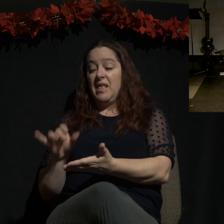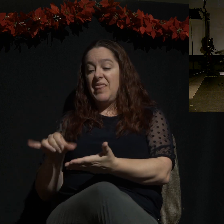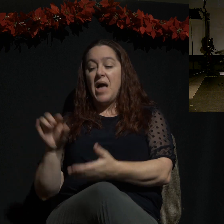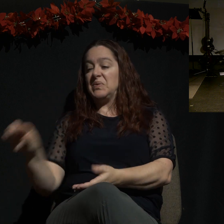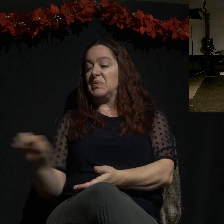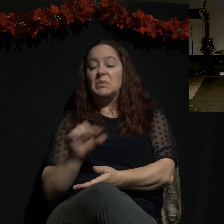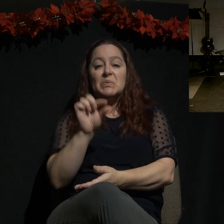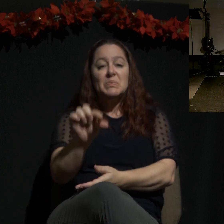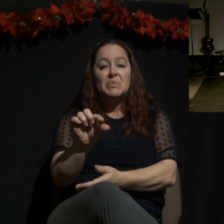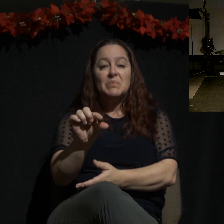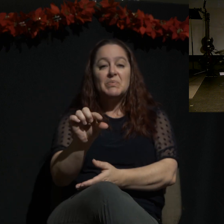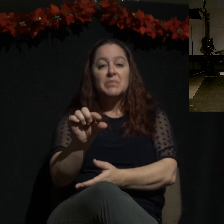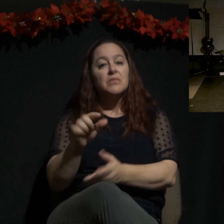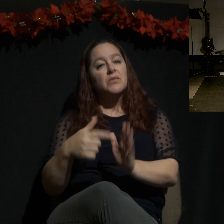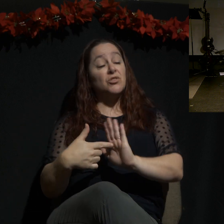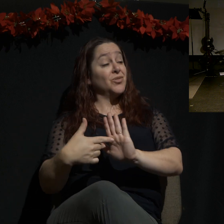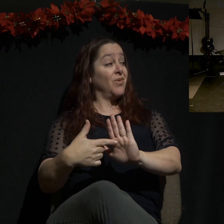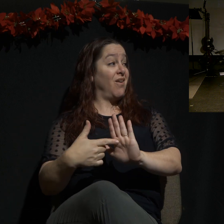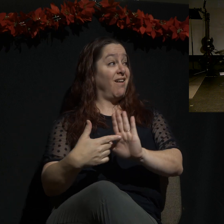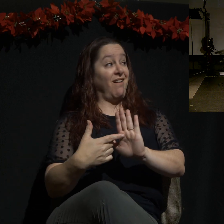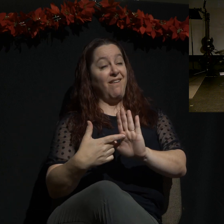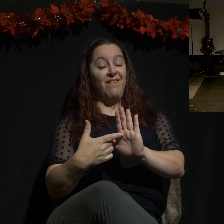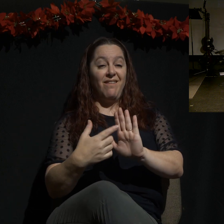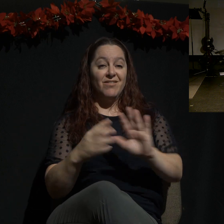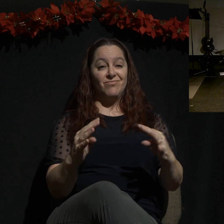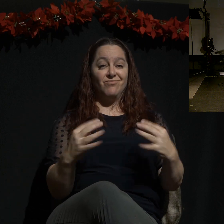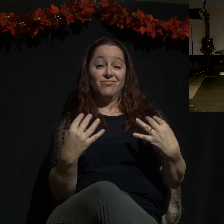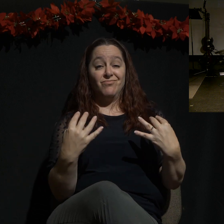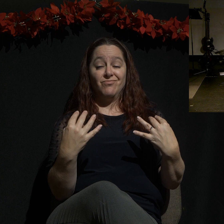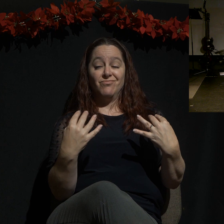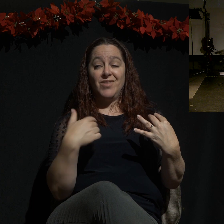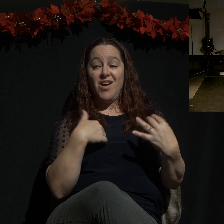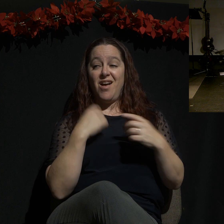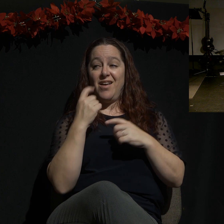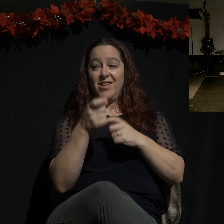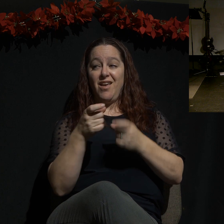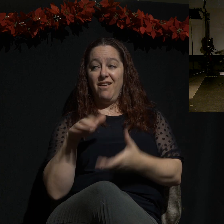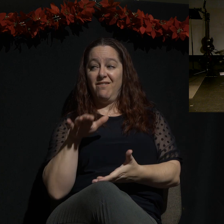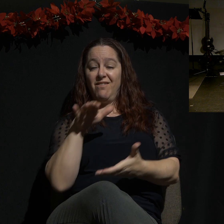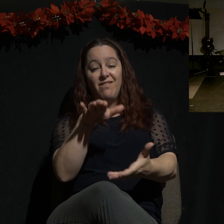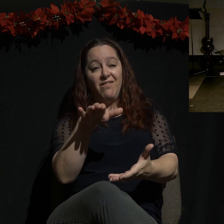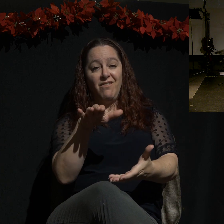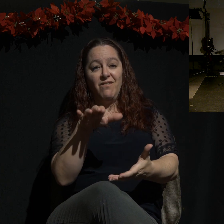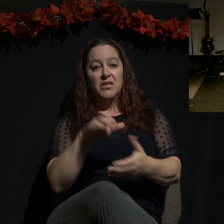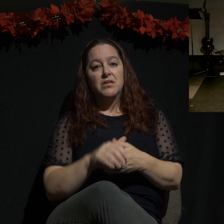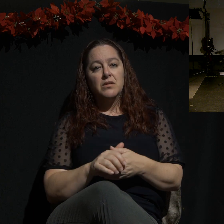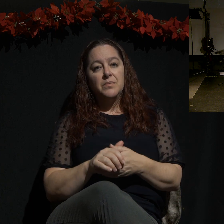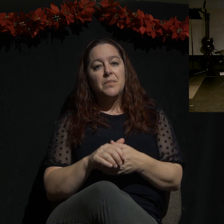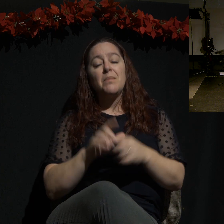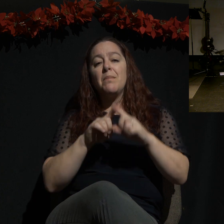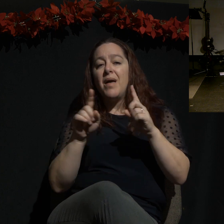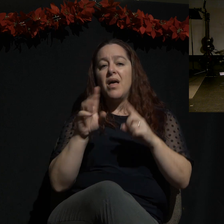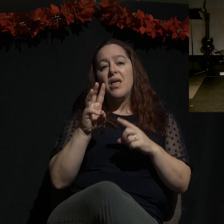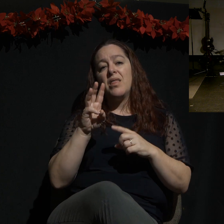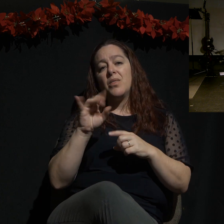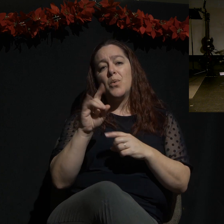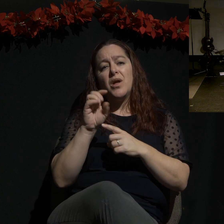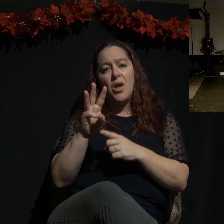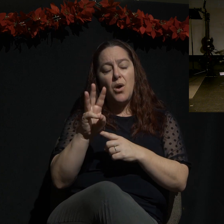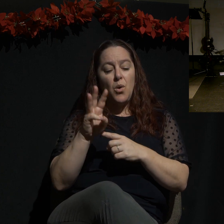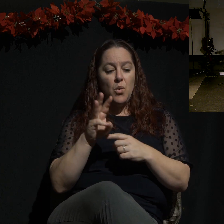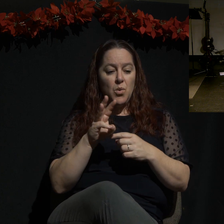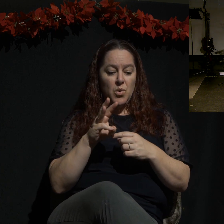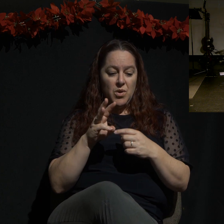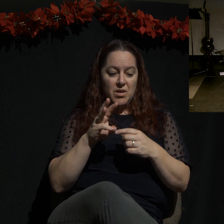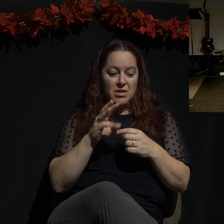the pittance to show everyone around him, look at what I do. And this widow, that